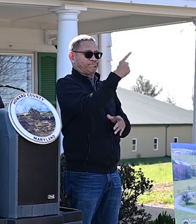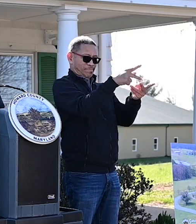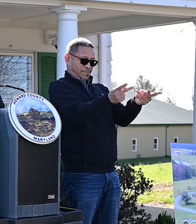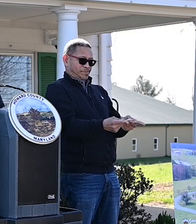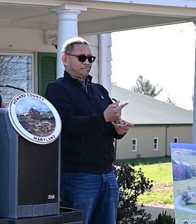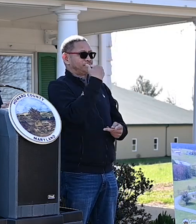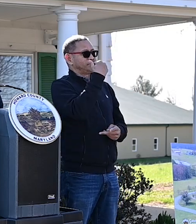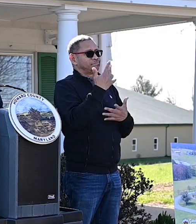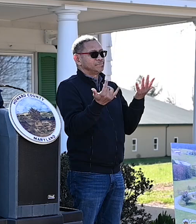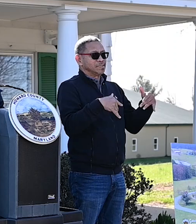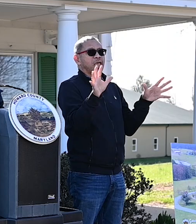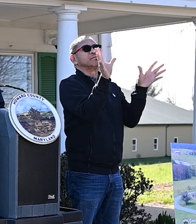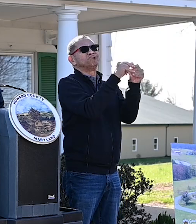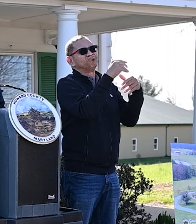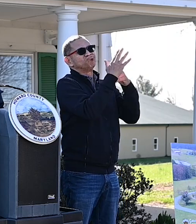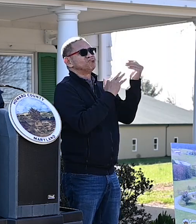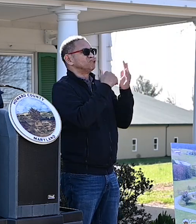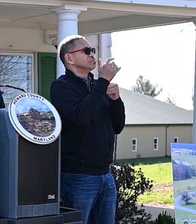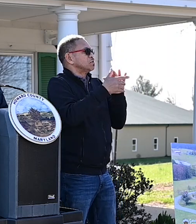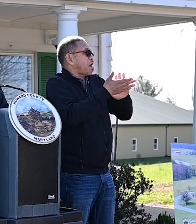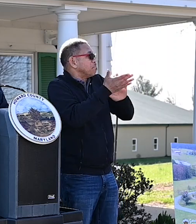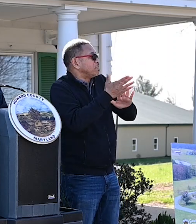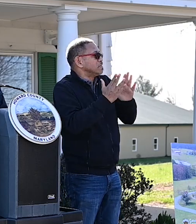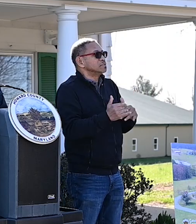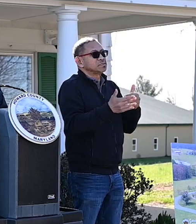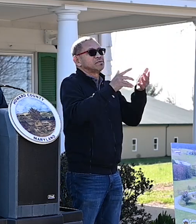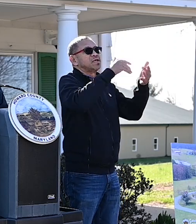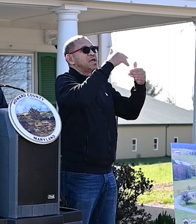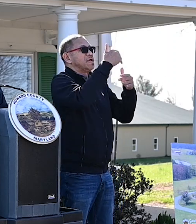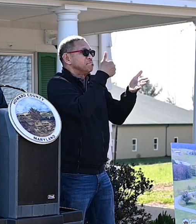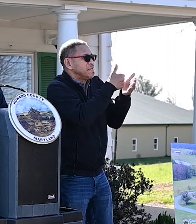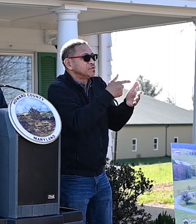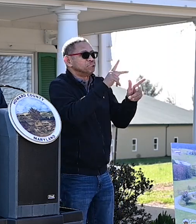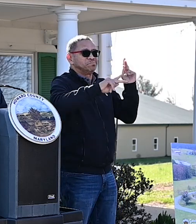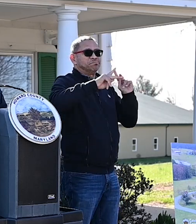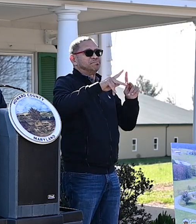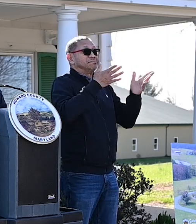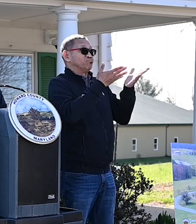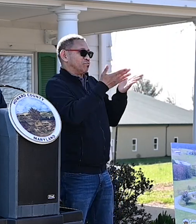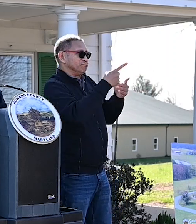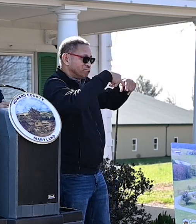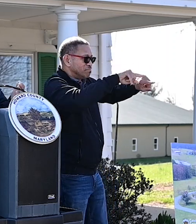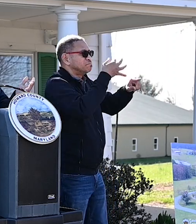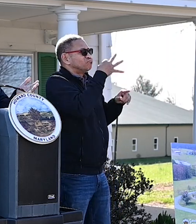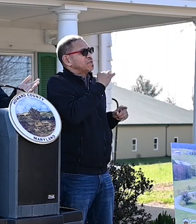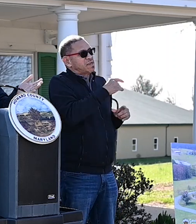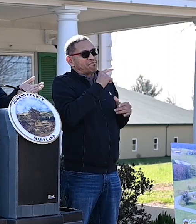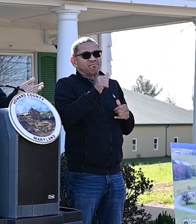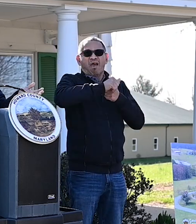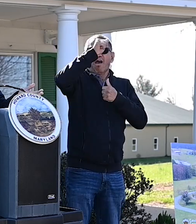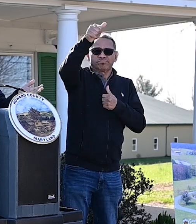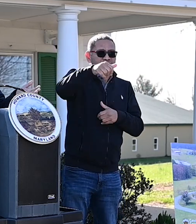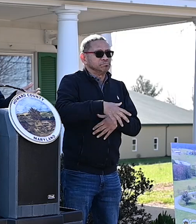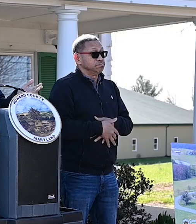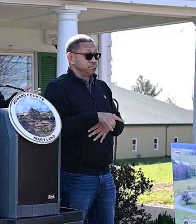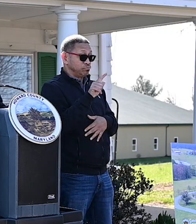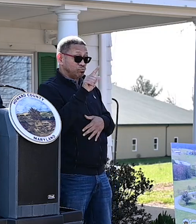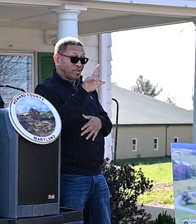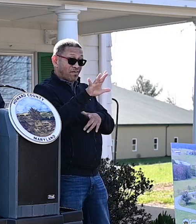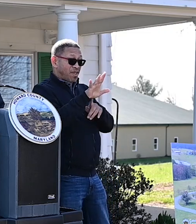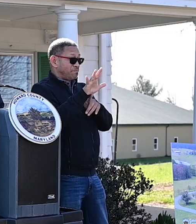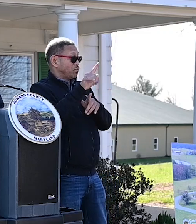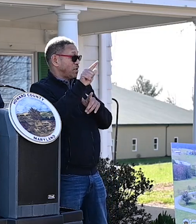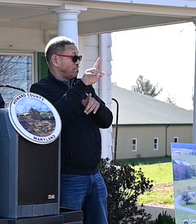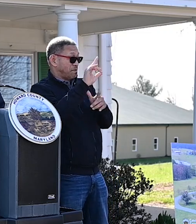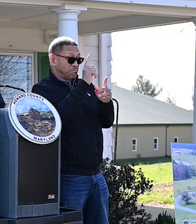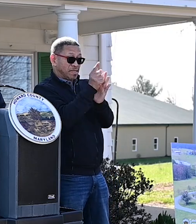location, convenient to the operators, convenient to the people that it serves. Lynn was saying it took her 25 minutes to drive